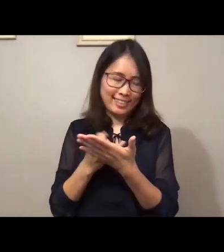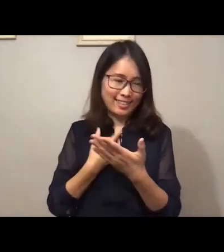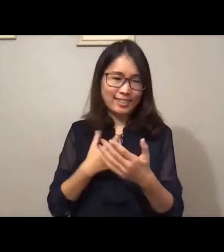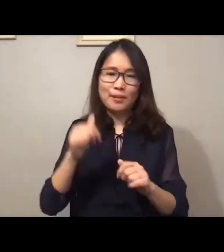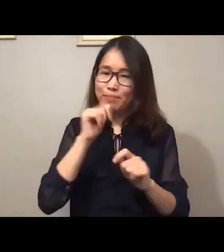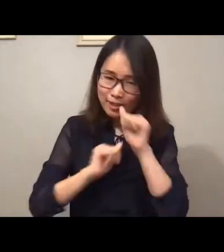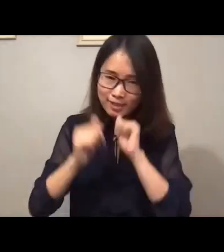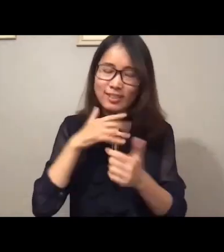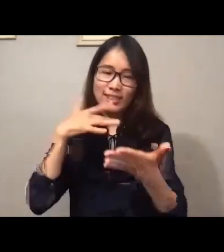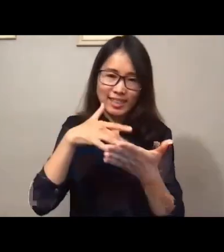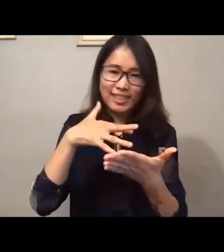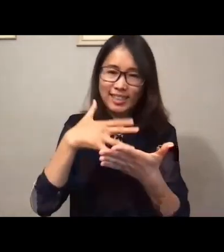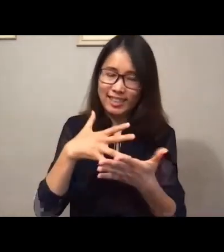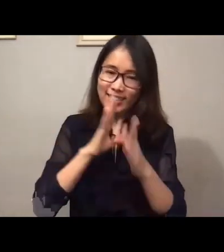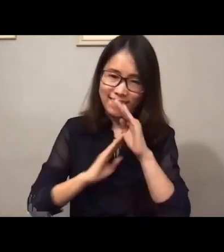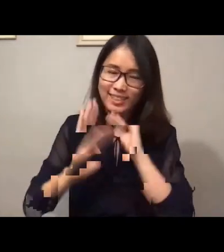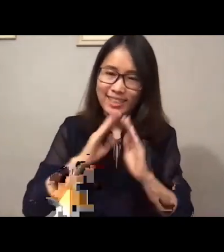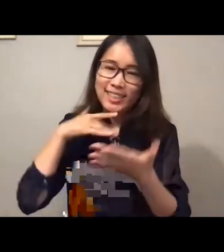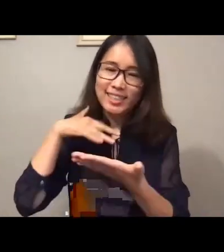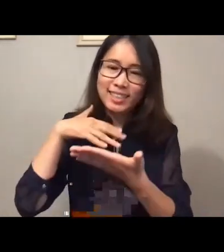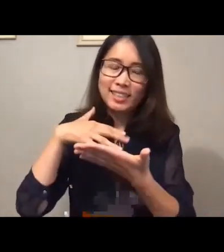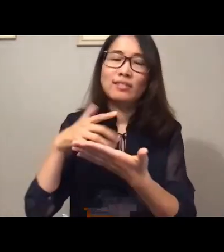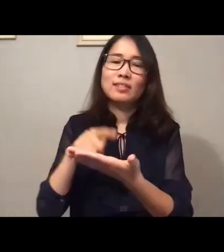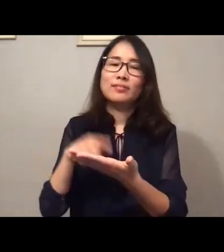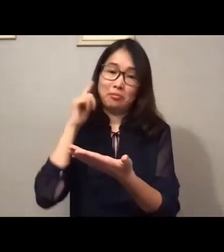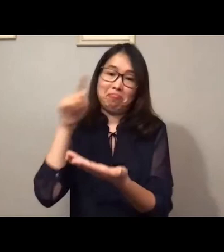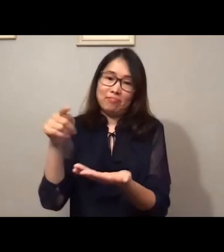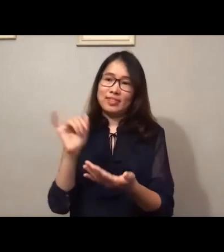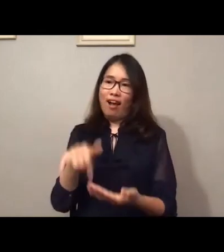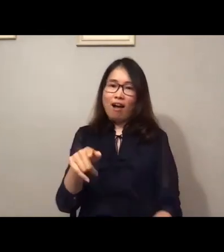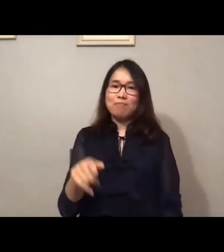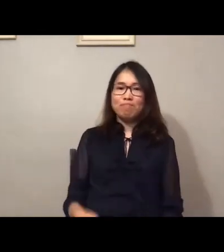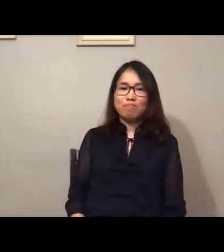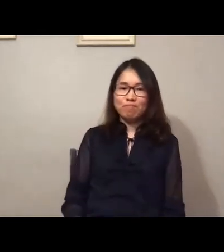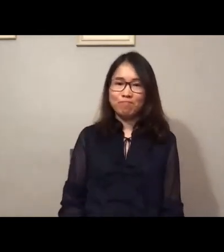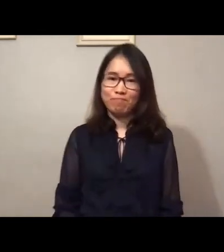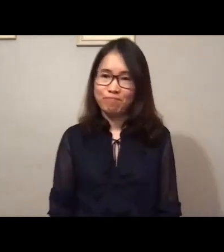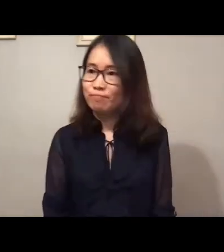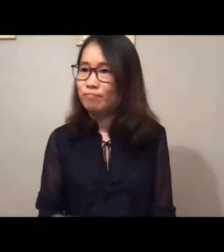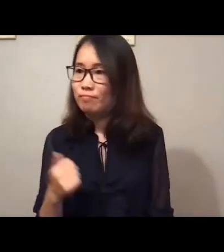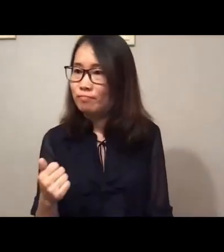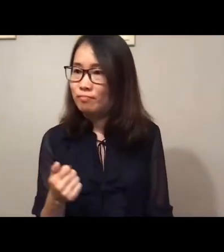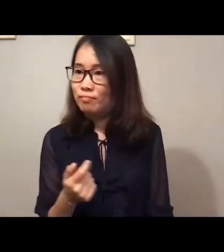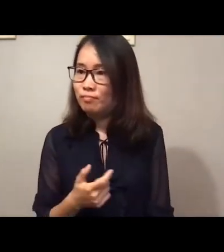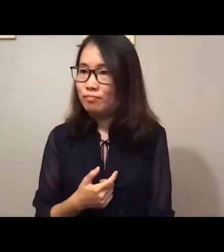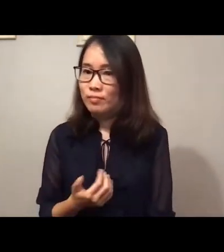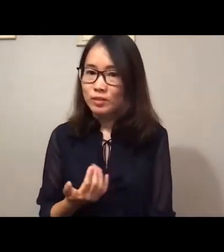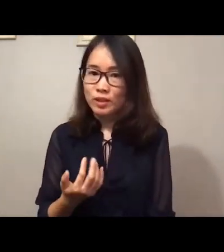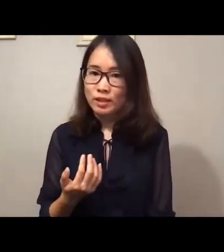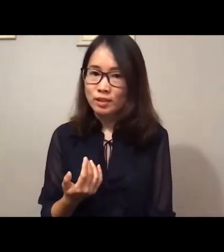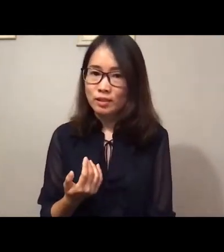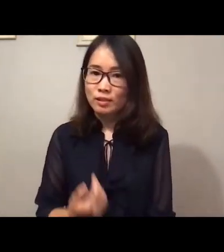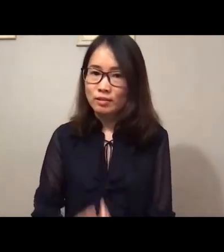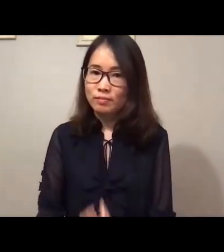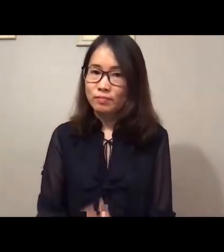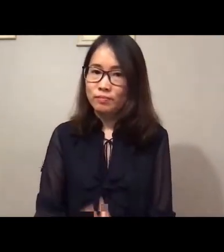But I should have studied that at university. But anyway, I went through many frustrations